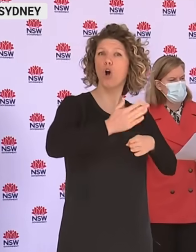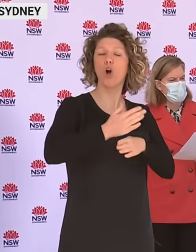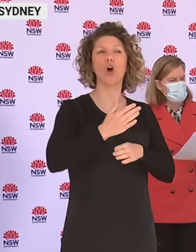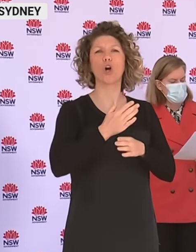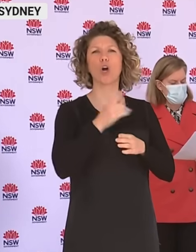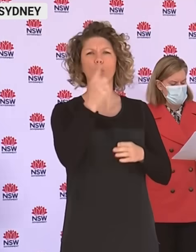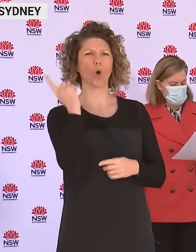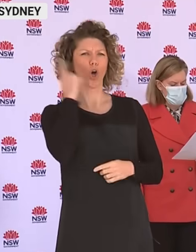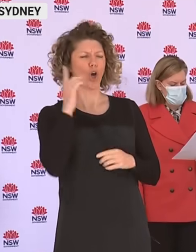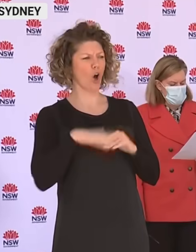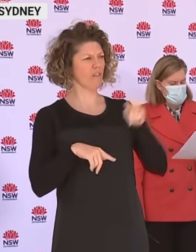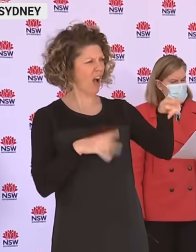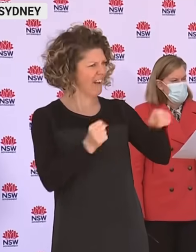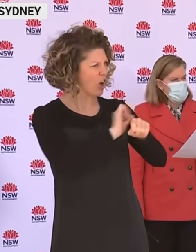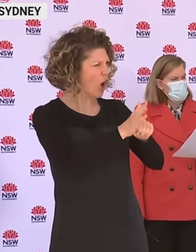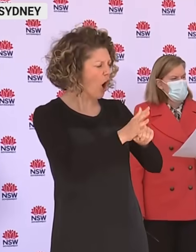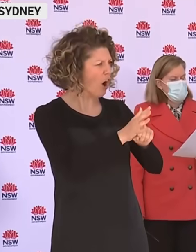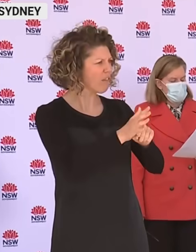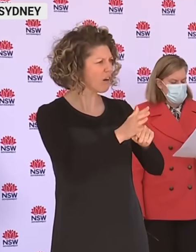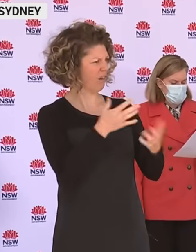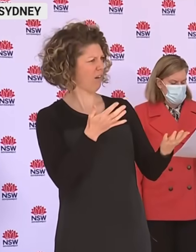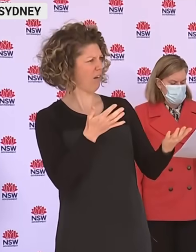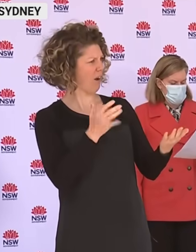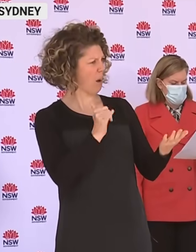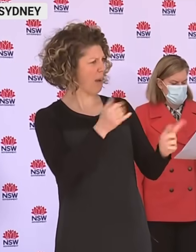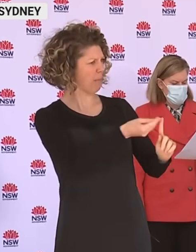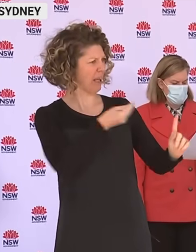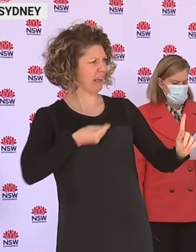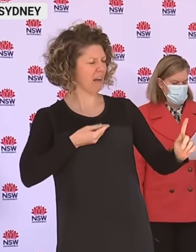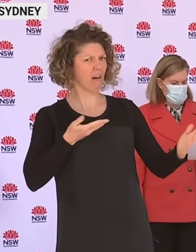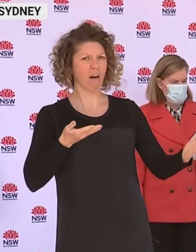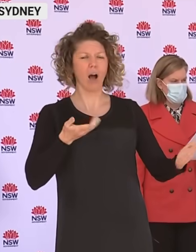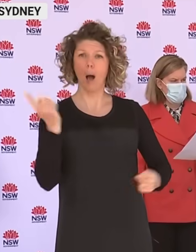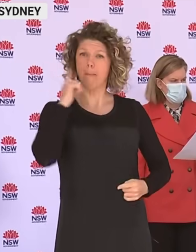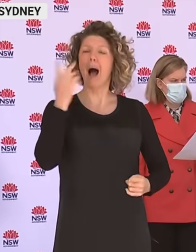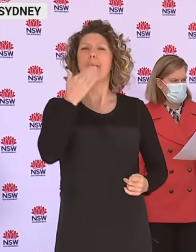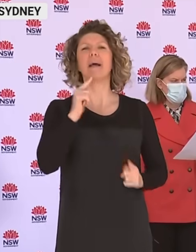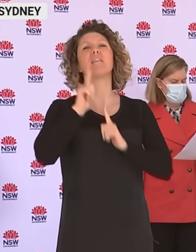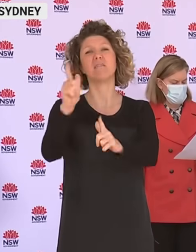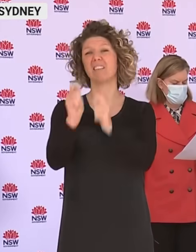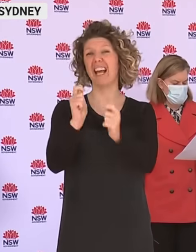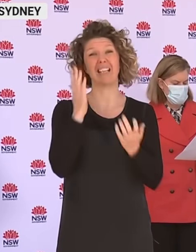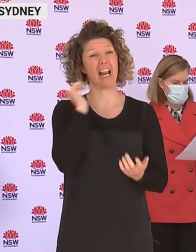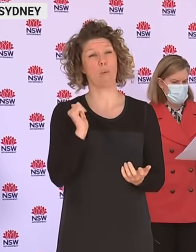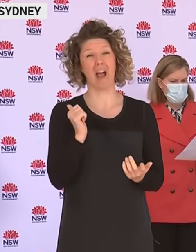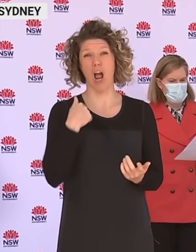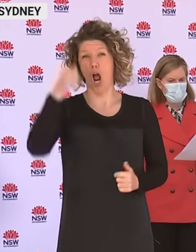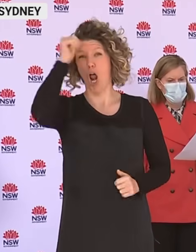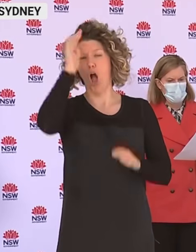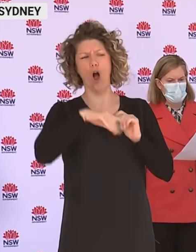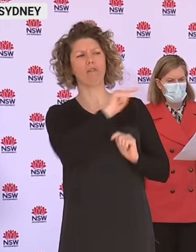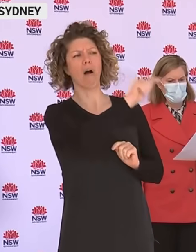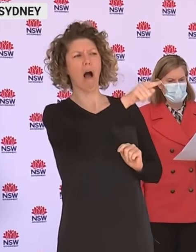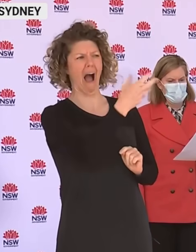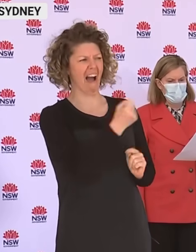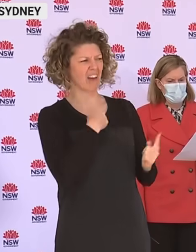seeing cases where people don't have symptoms and yet they're carrying the virus and don't know it. So if you know anybody in your extended family, in